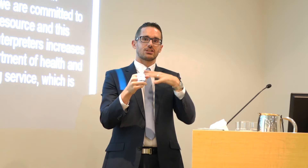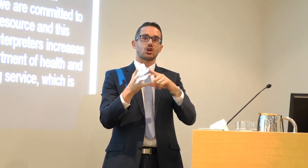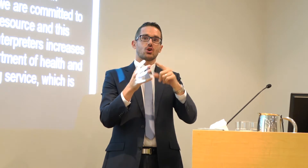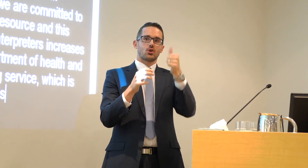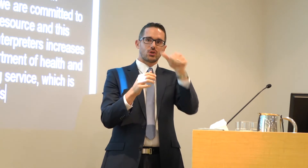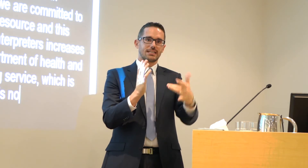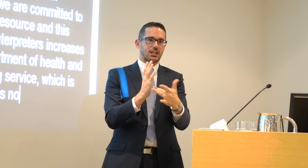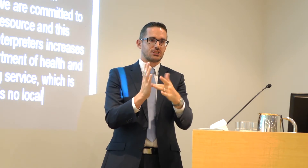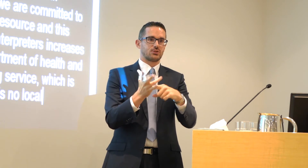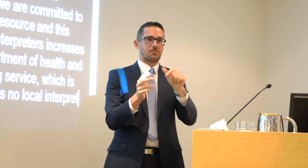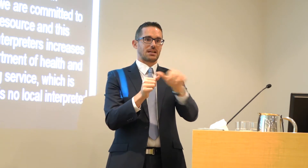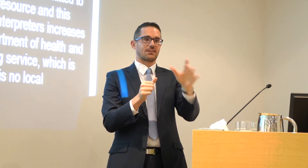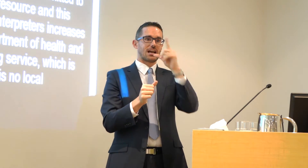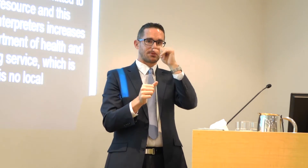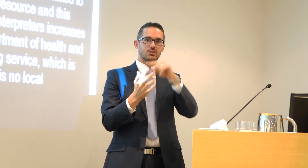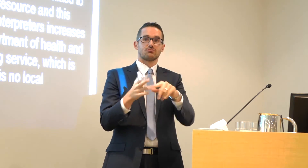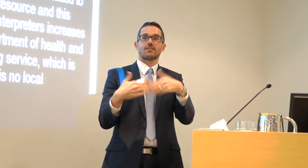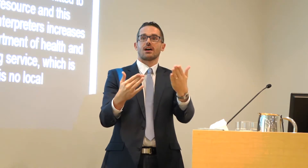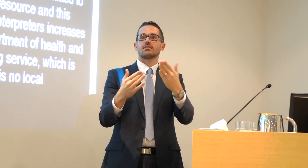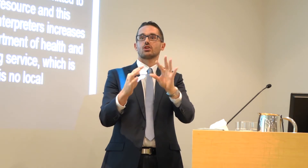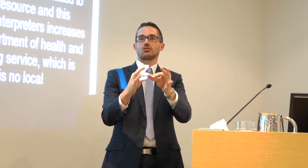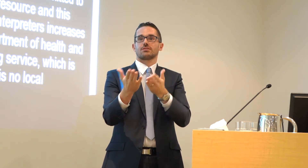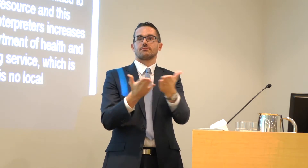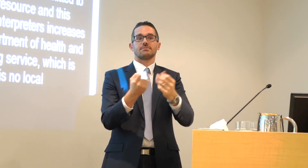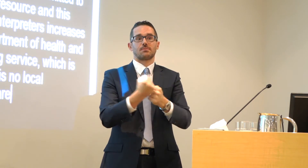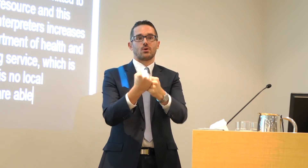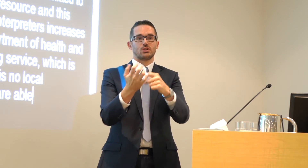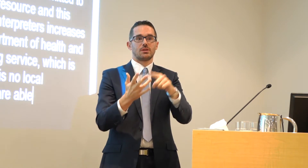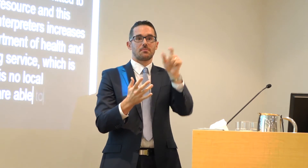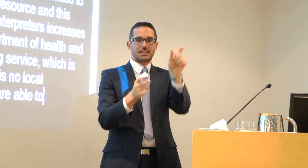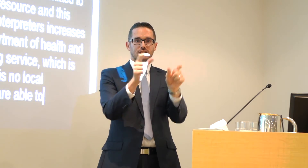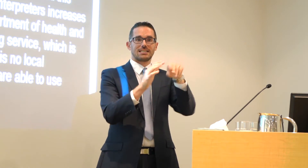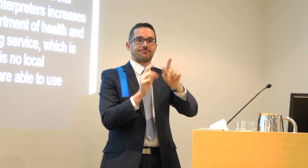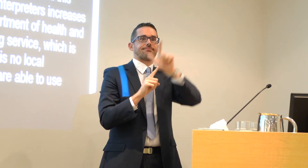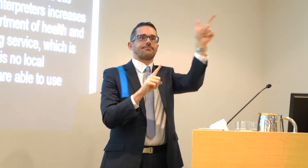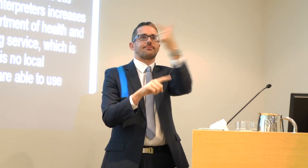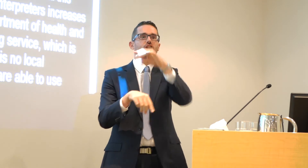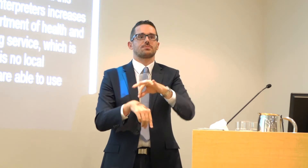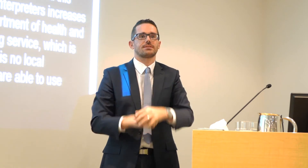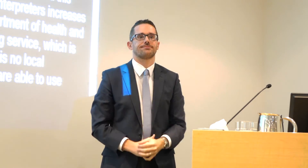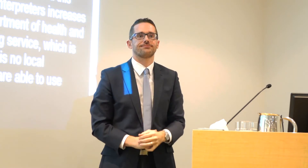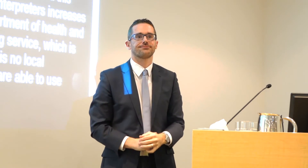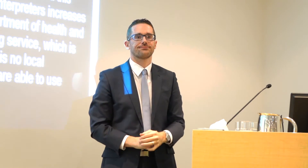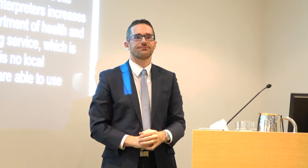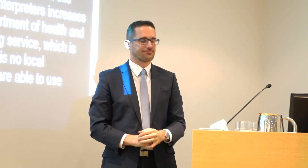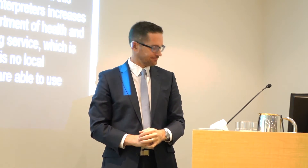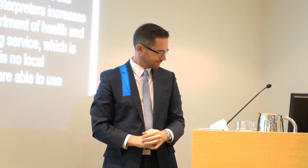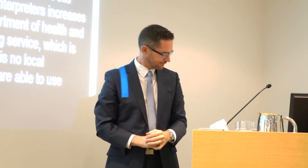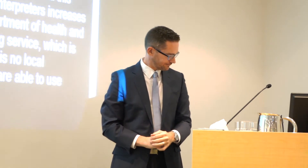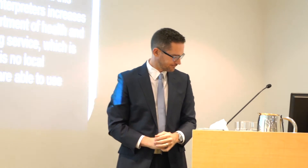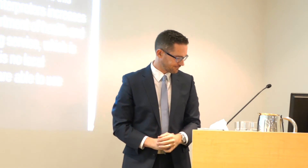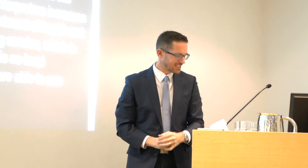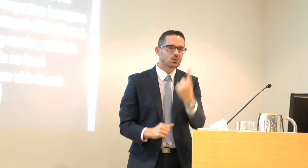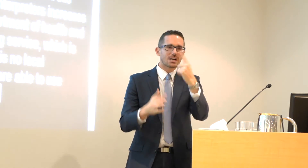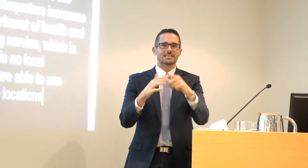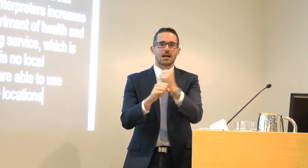local interpreters to provide that service. So it's great that we're able to use technology to provide that support to patients in those